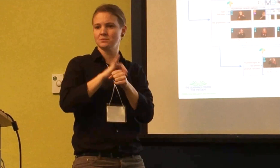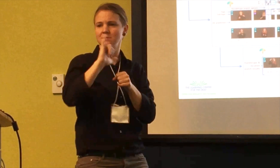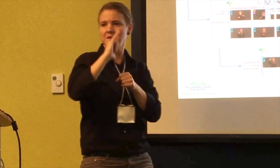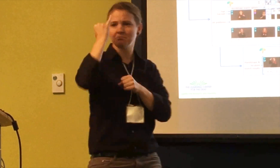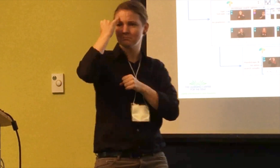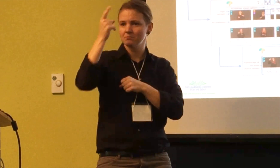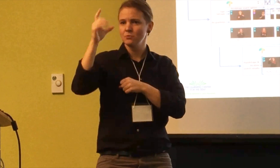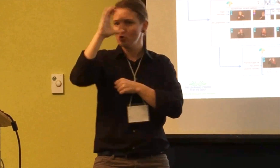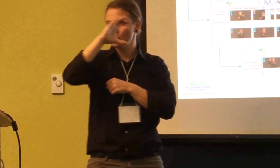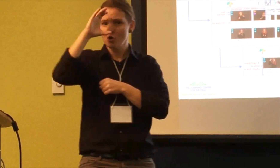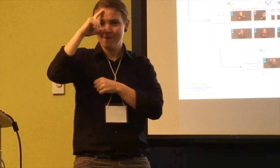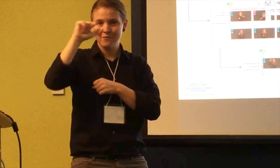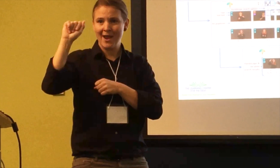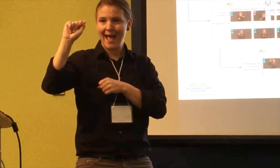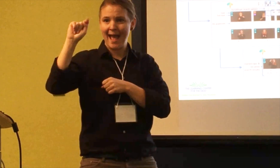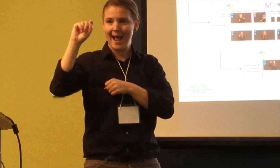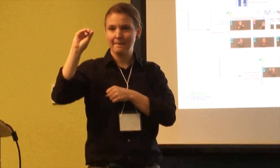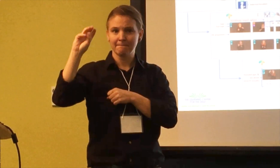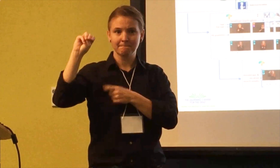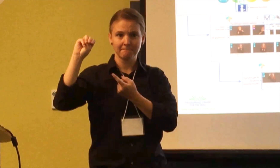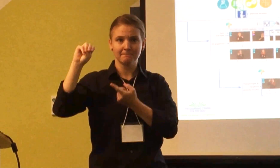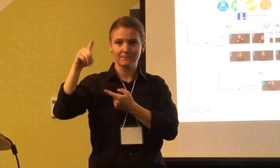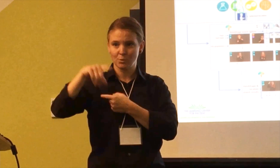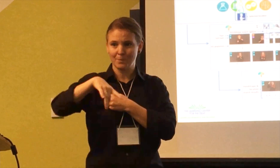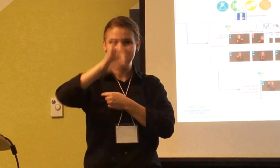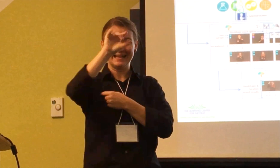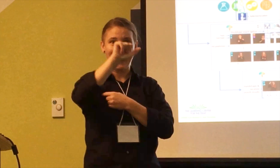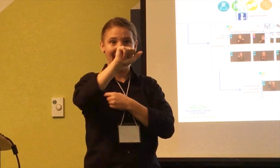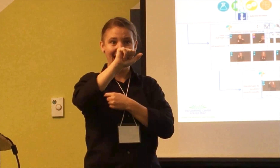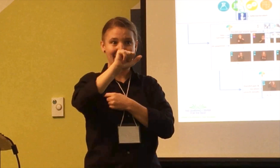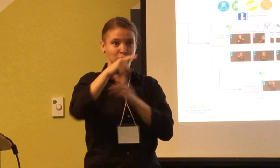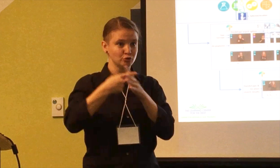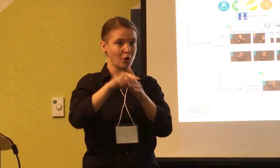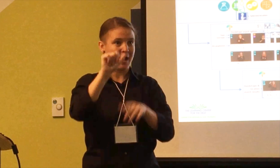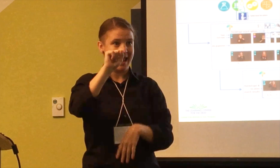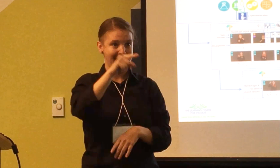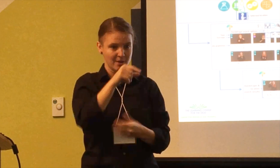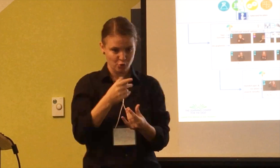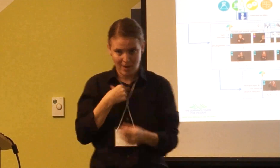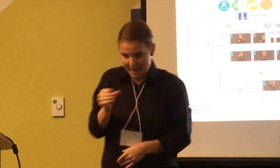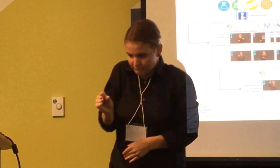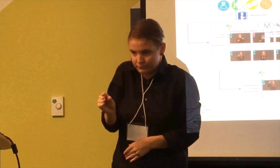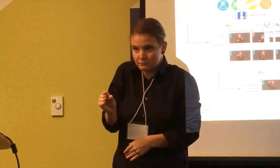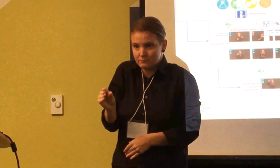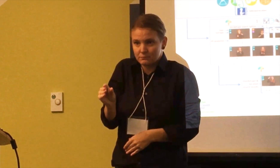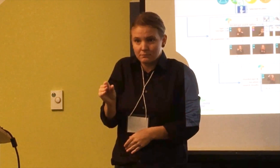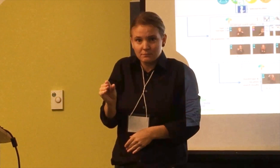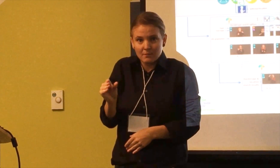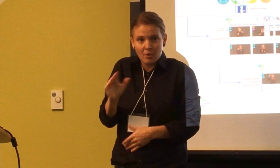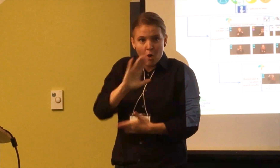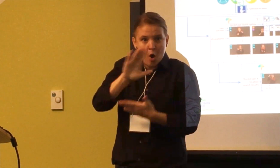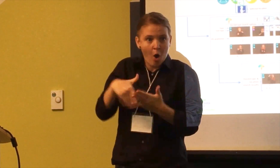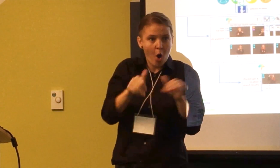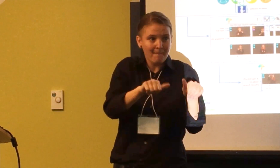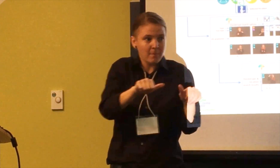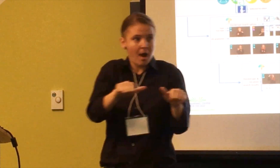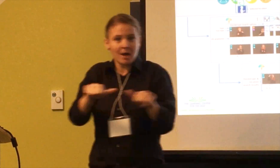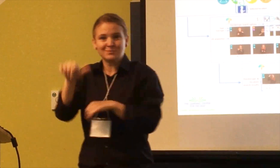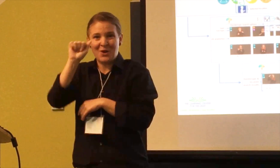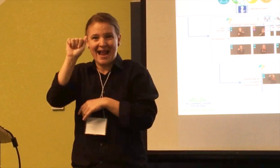you can get information about each of the search features. You can get some help to help you